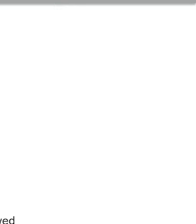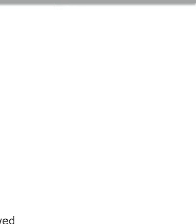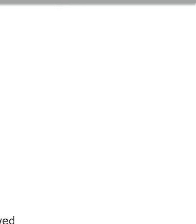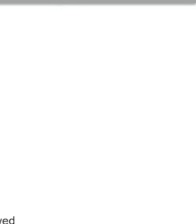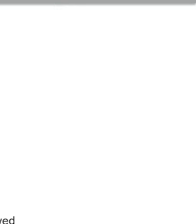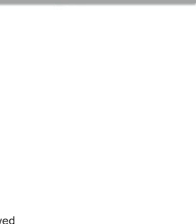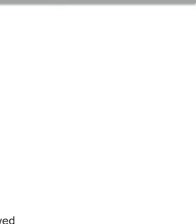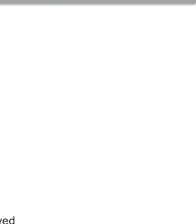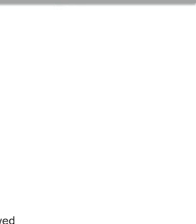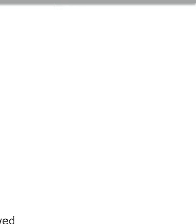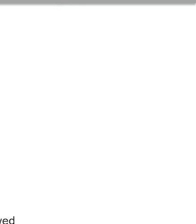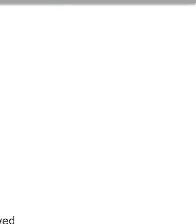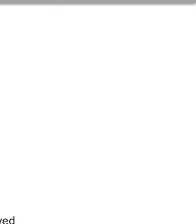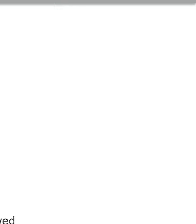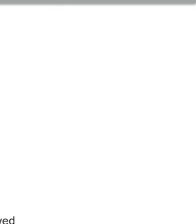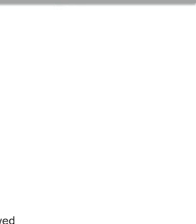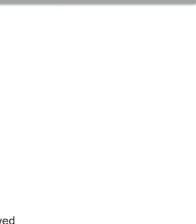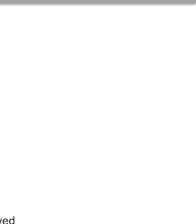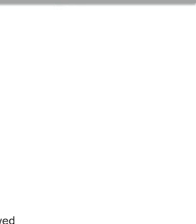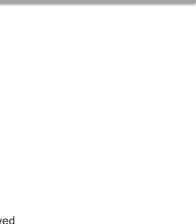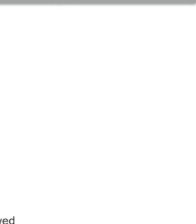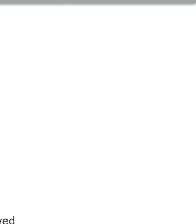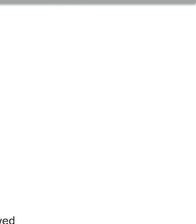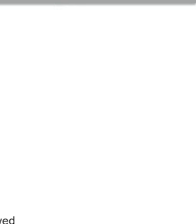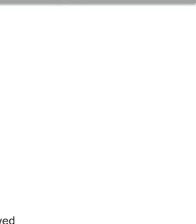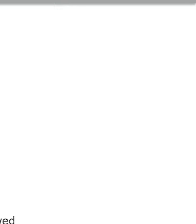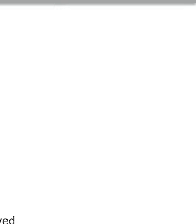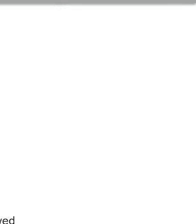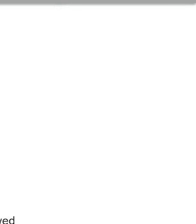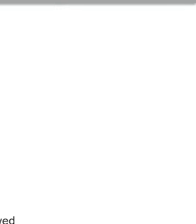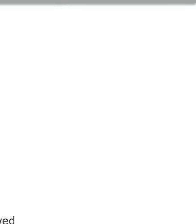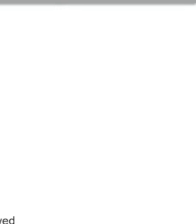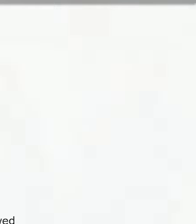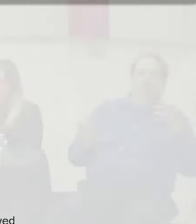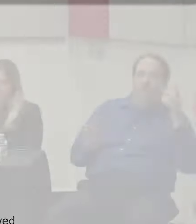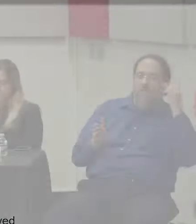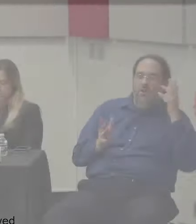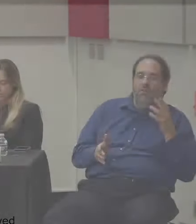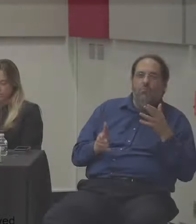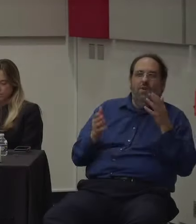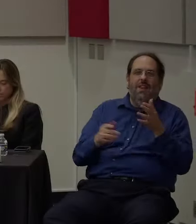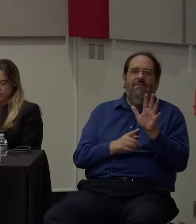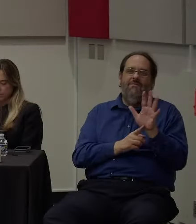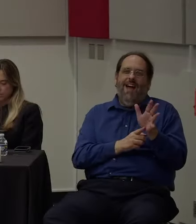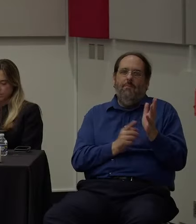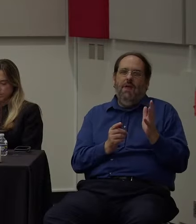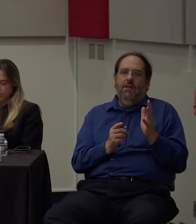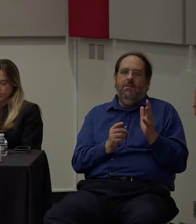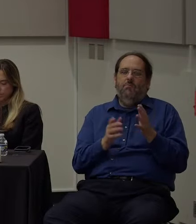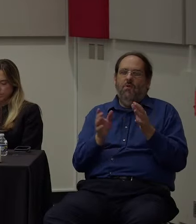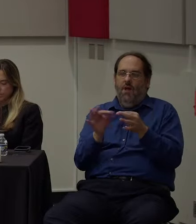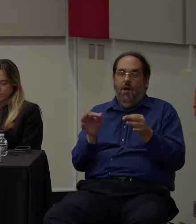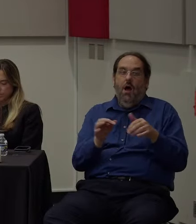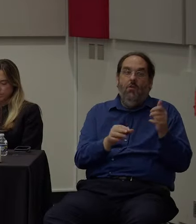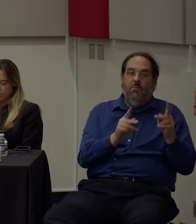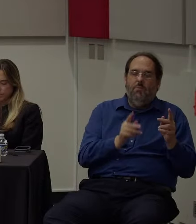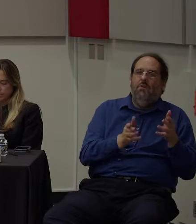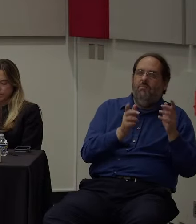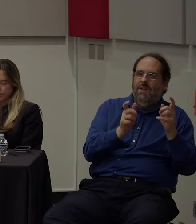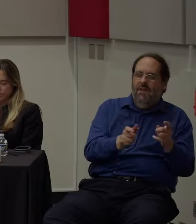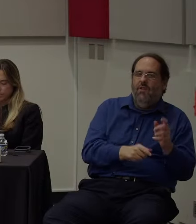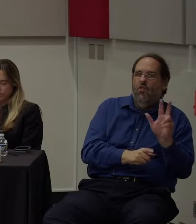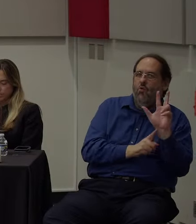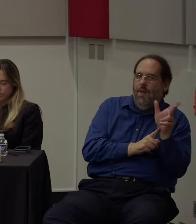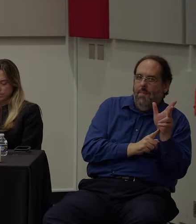6 again. Public officials will be allowed 5 minutes to provide comments, and everyone else will be